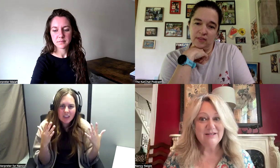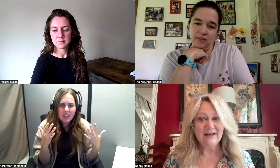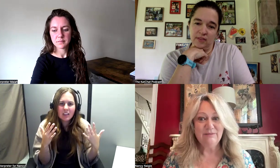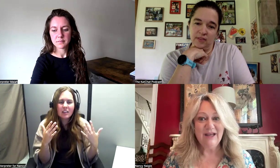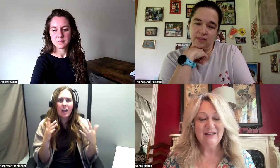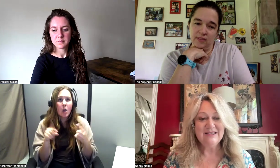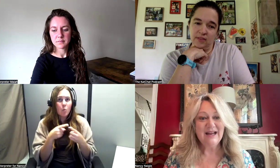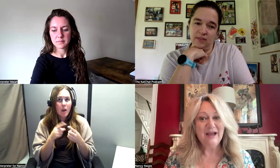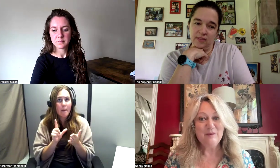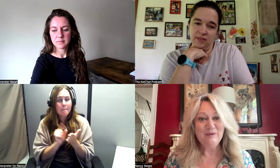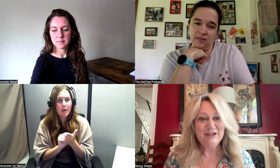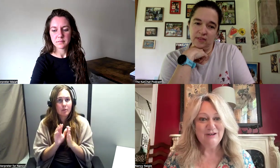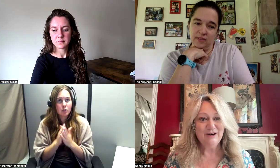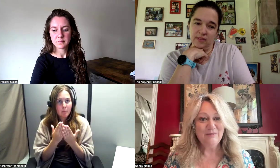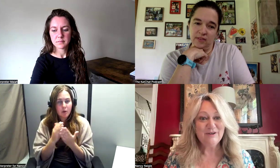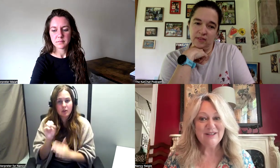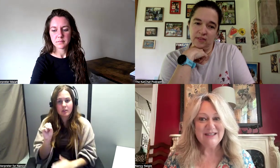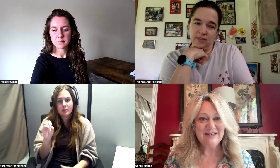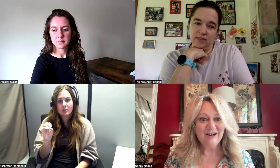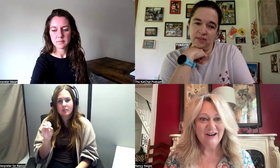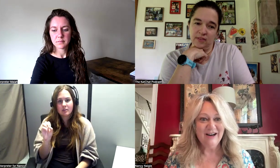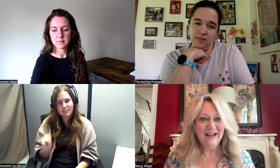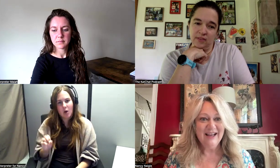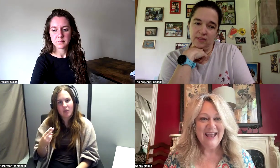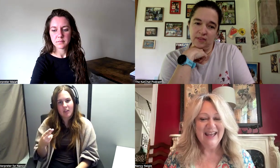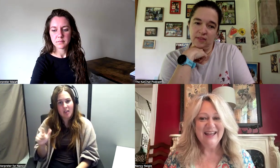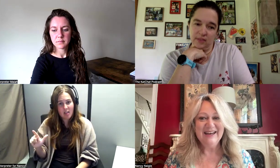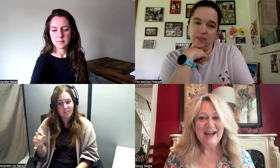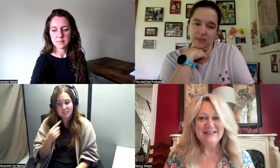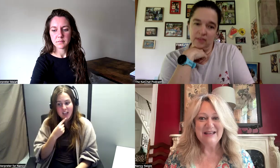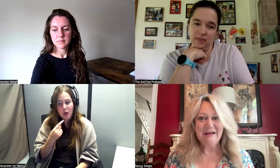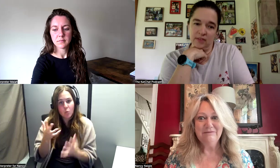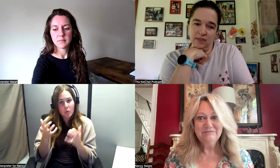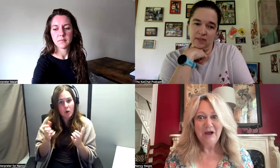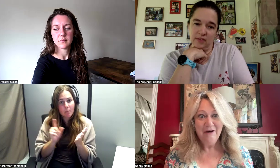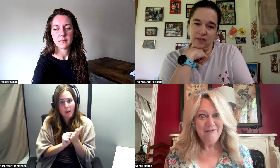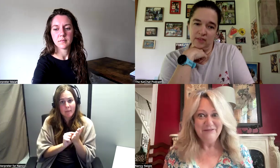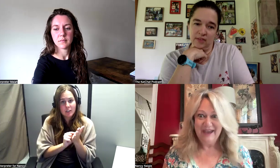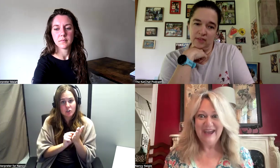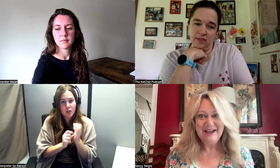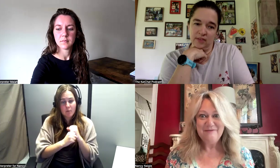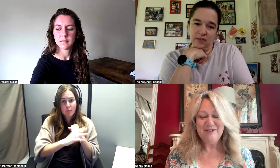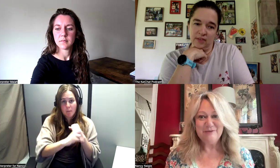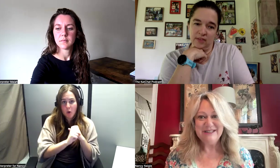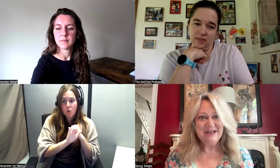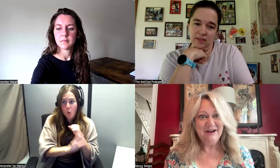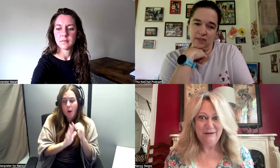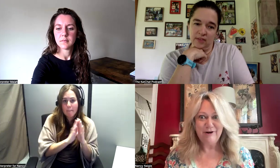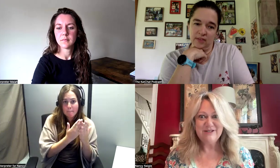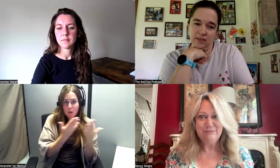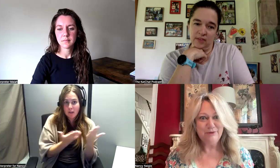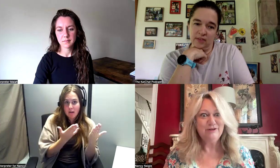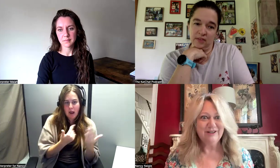Hill contacted me and they said, hey, well, we want to do your book release here. And I said, oh, okay. I've never really done